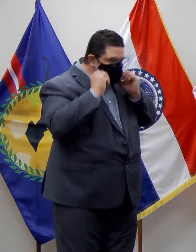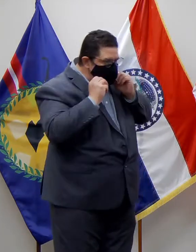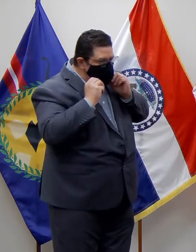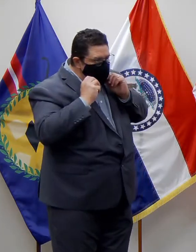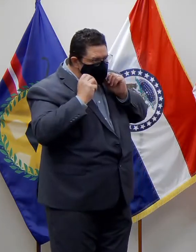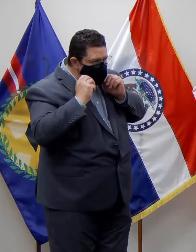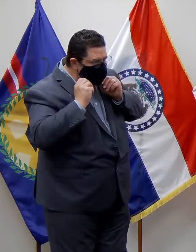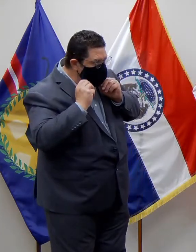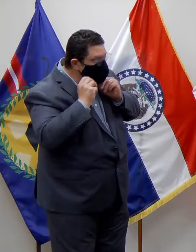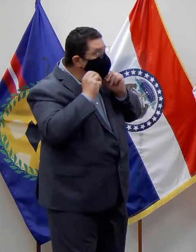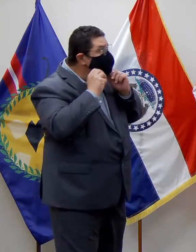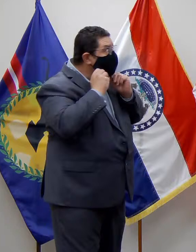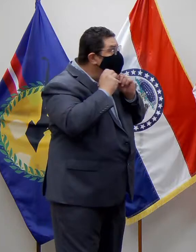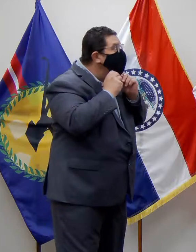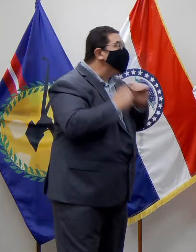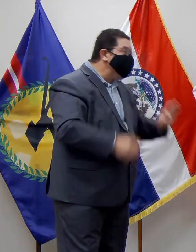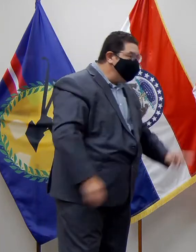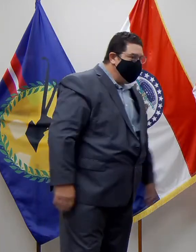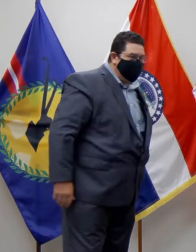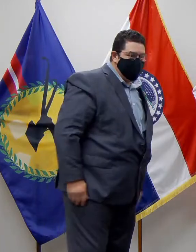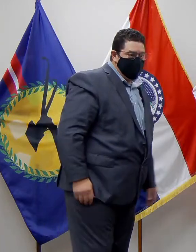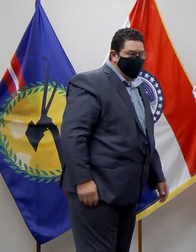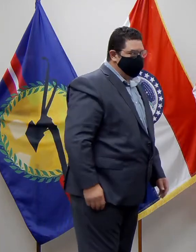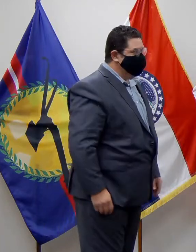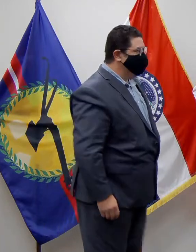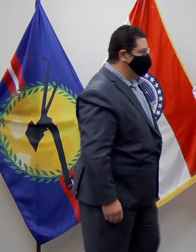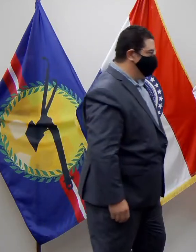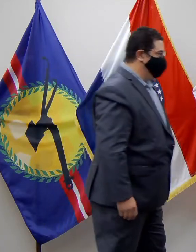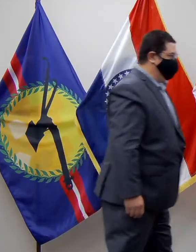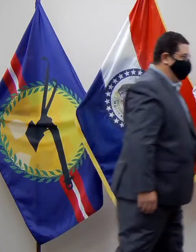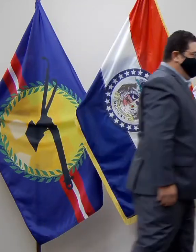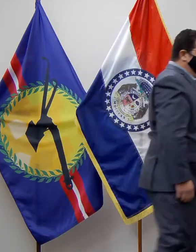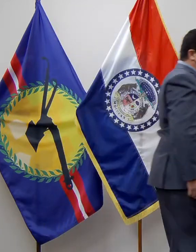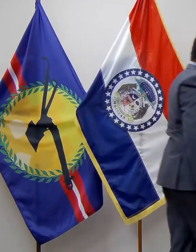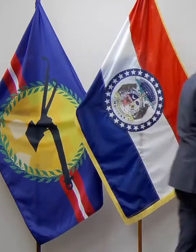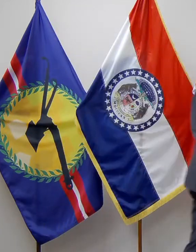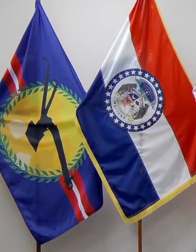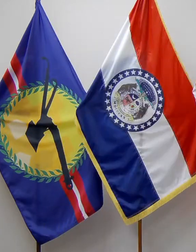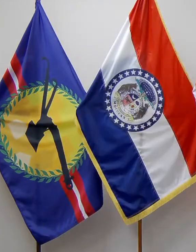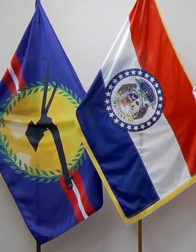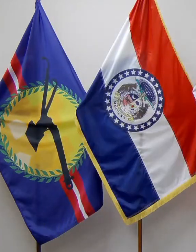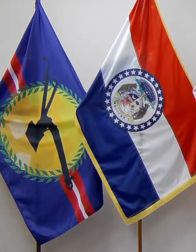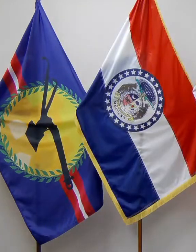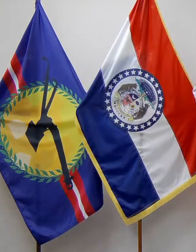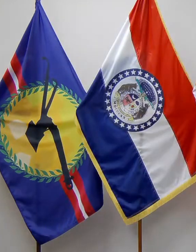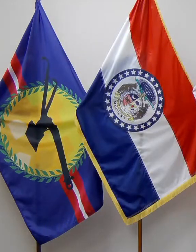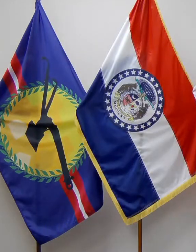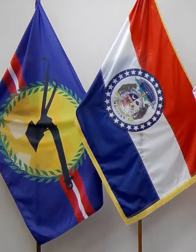Thank you, Dr. Bates. Good to see you.